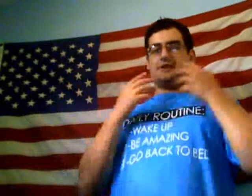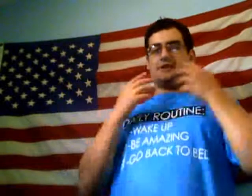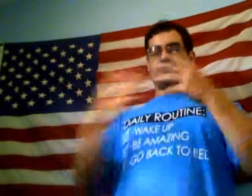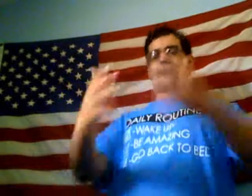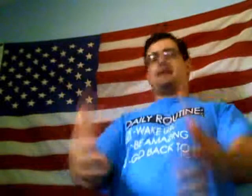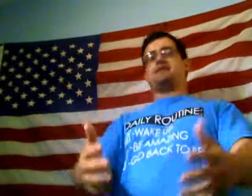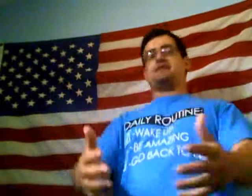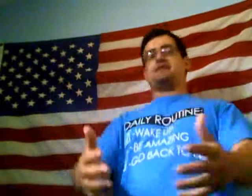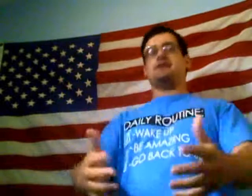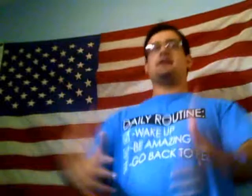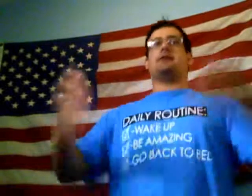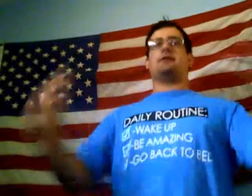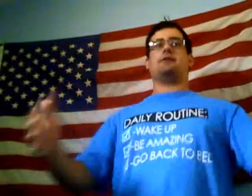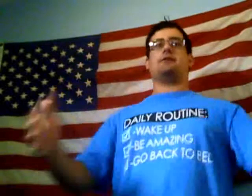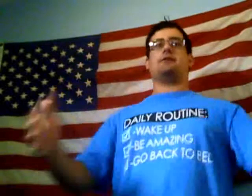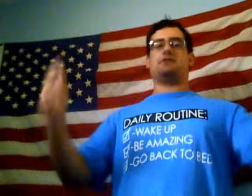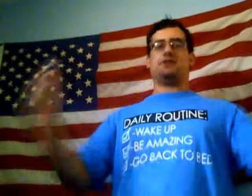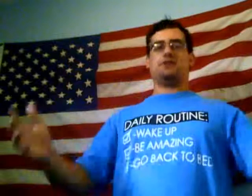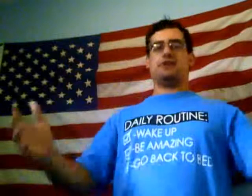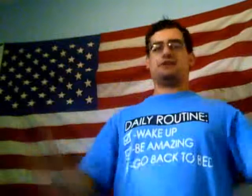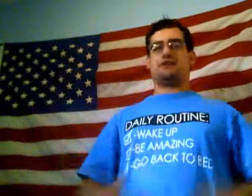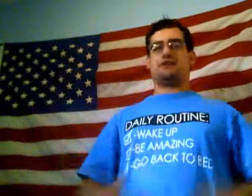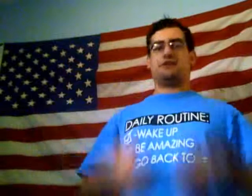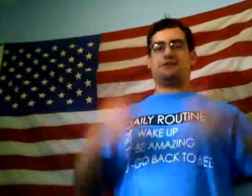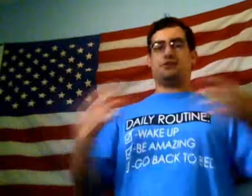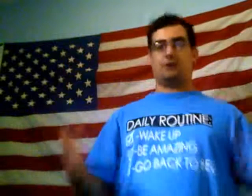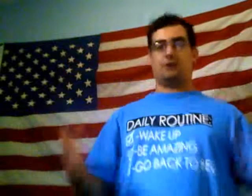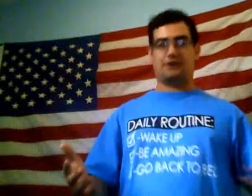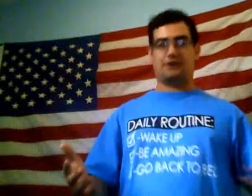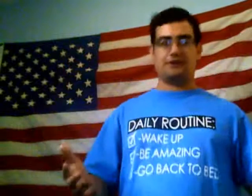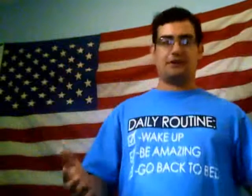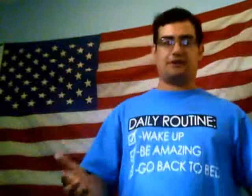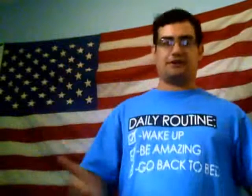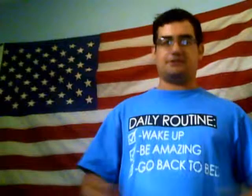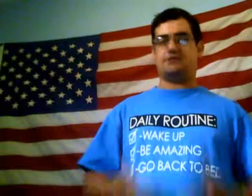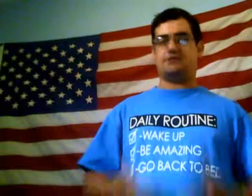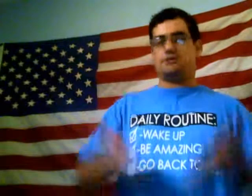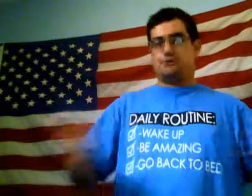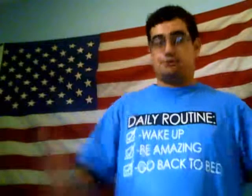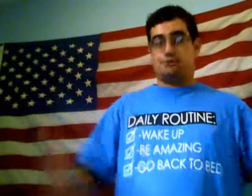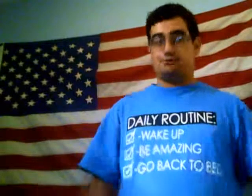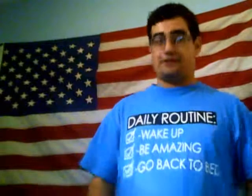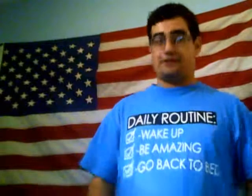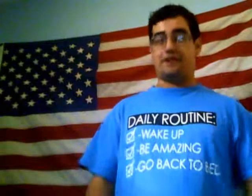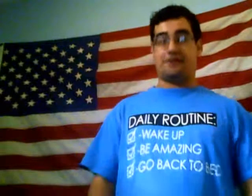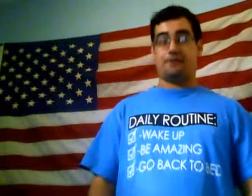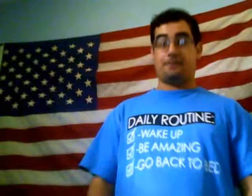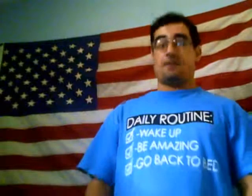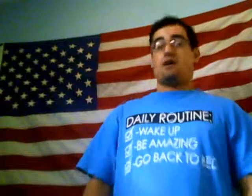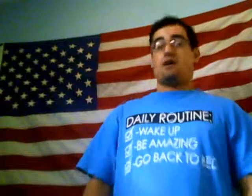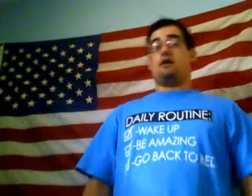continue my legacy. And here, what did he do? He just sat on his you-know-what and didn't do anything.